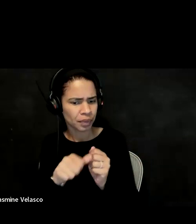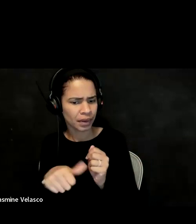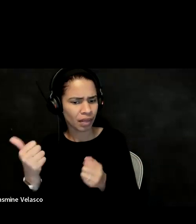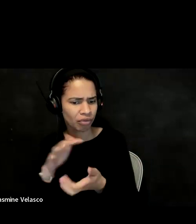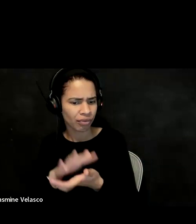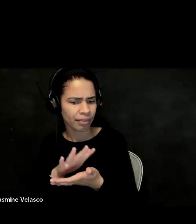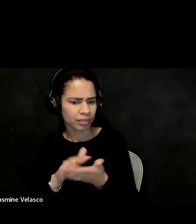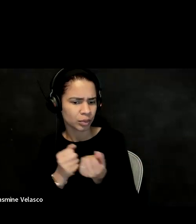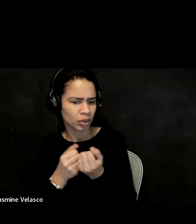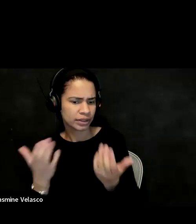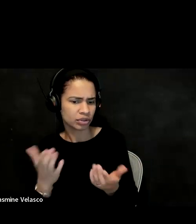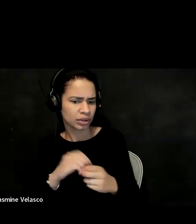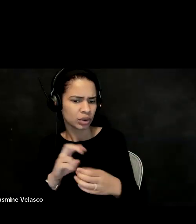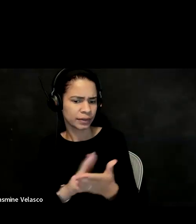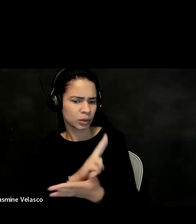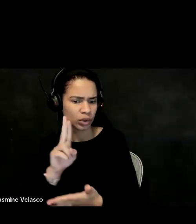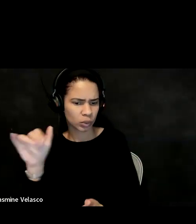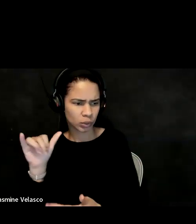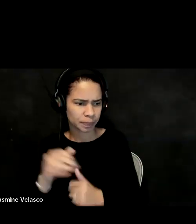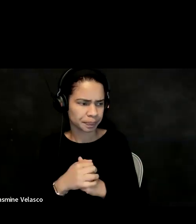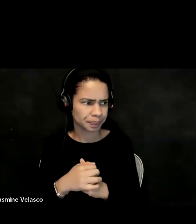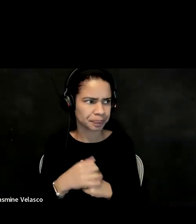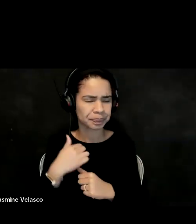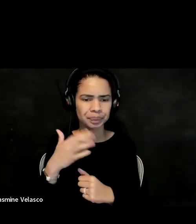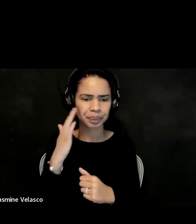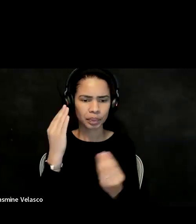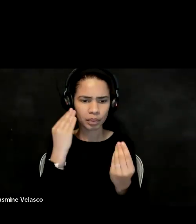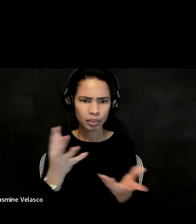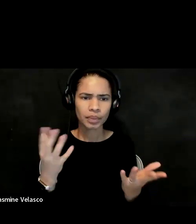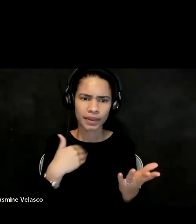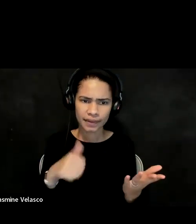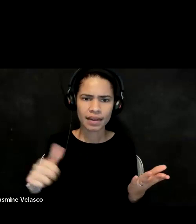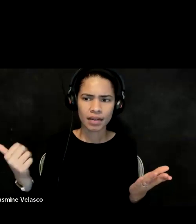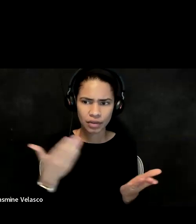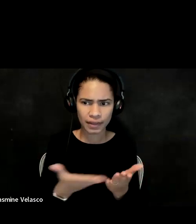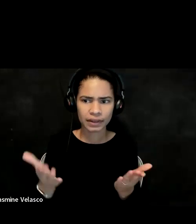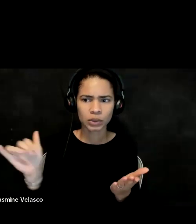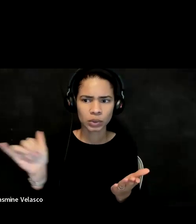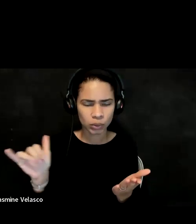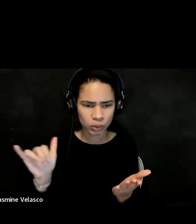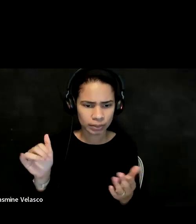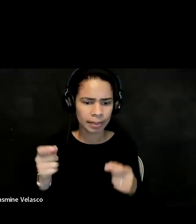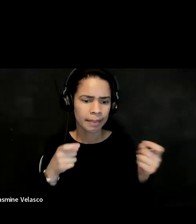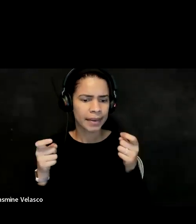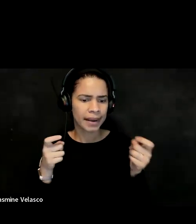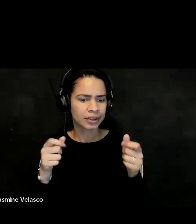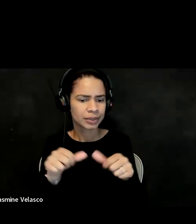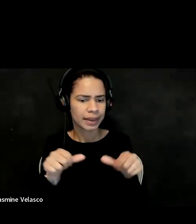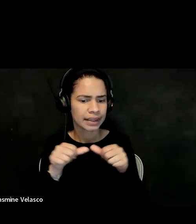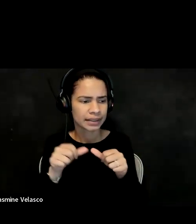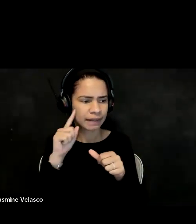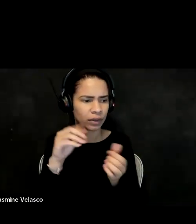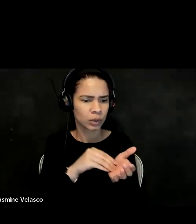at the university. I'll quickly note too that we also do other things. We manage spaces for